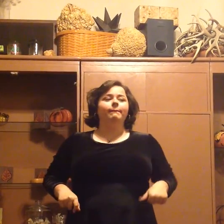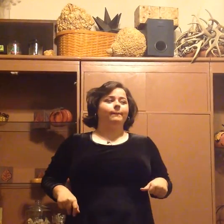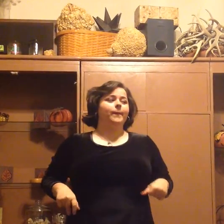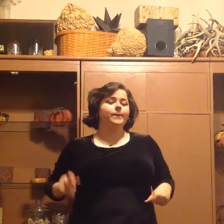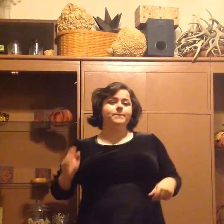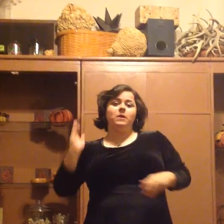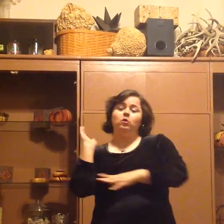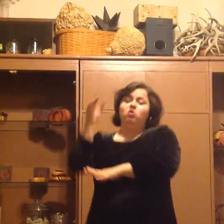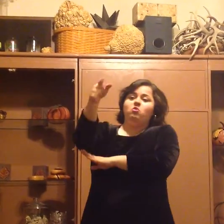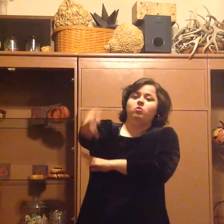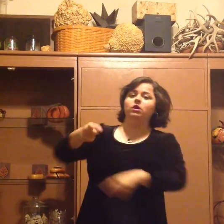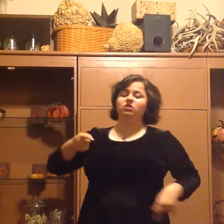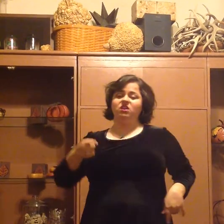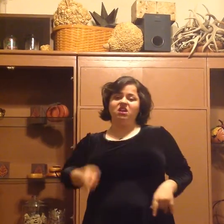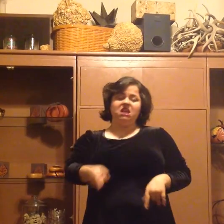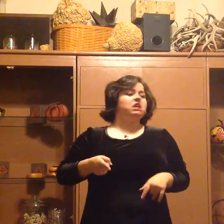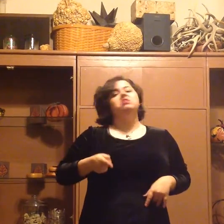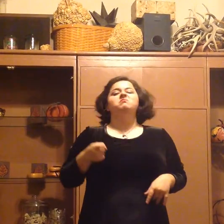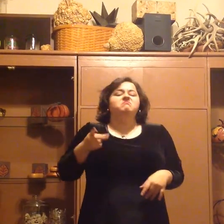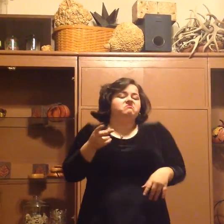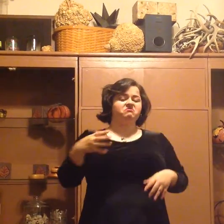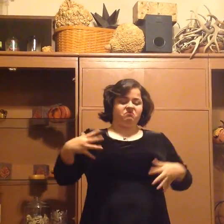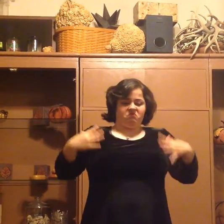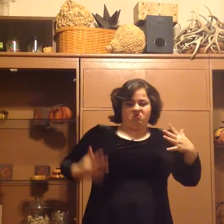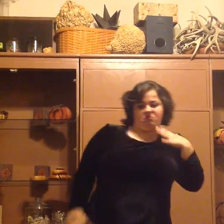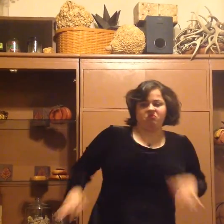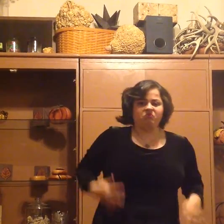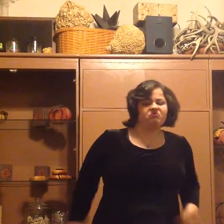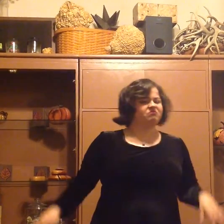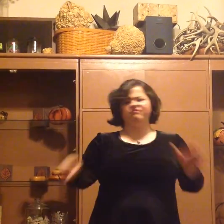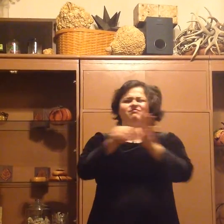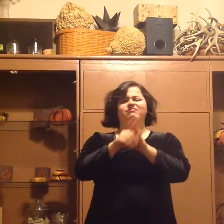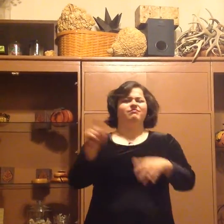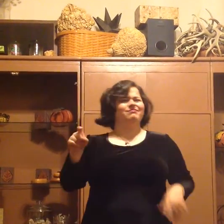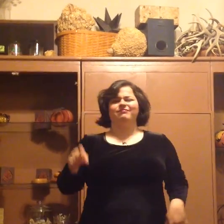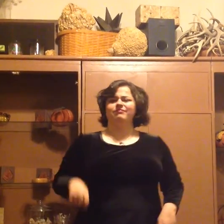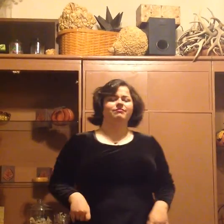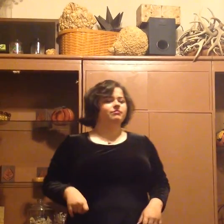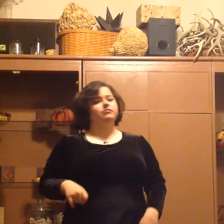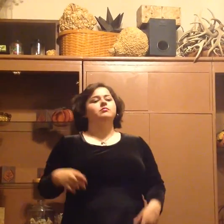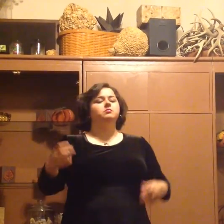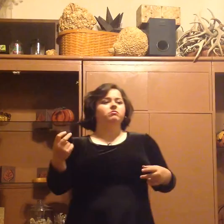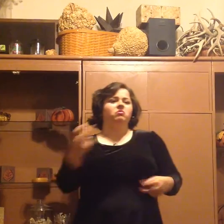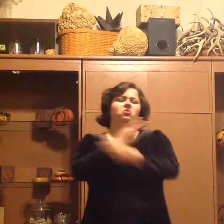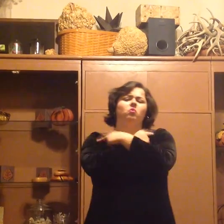After a while, they found that they could once again tell each other apart as just plain